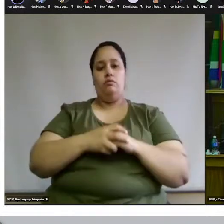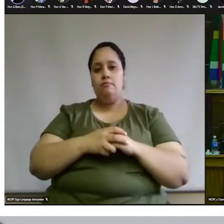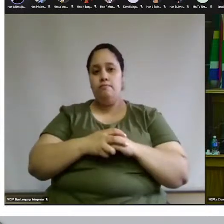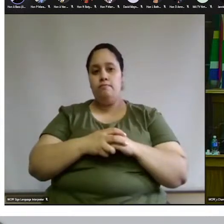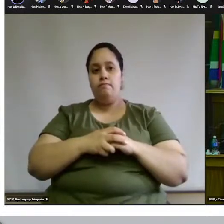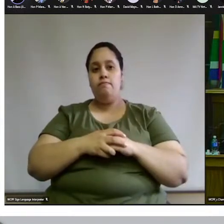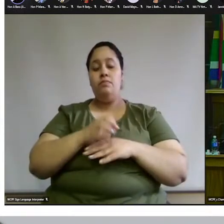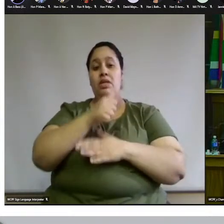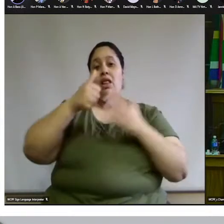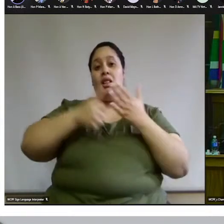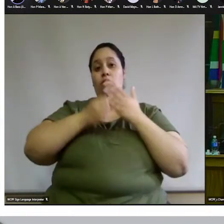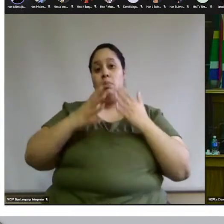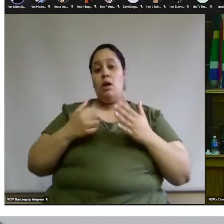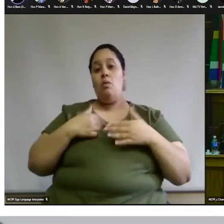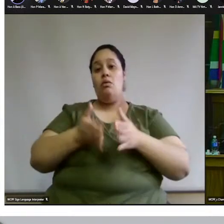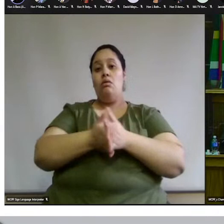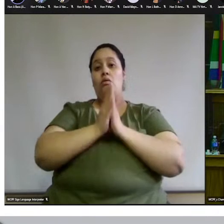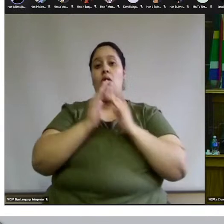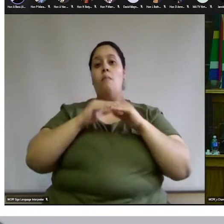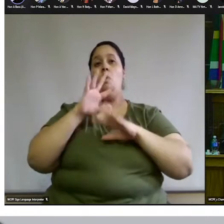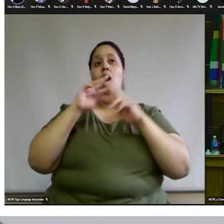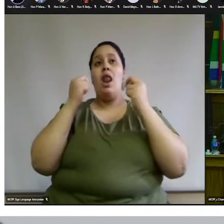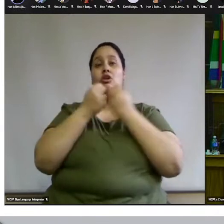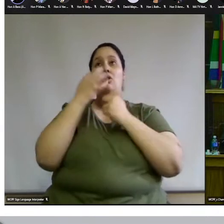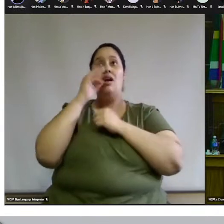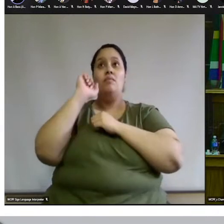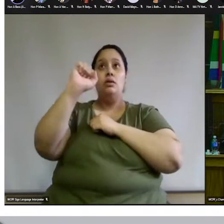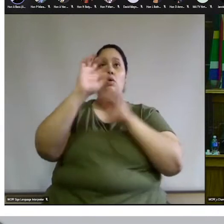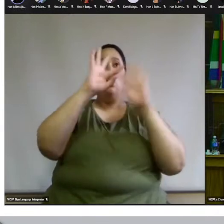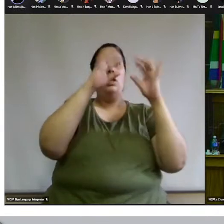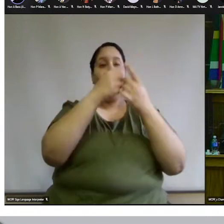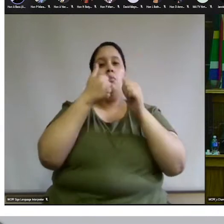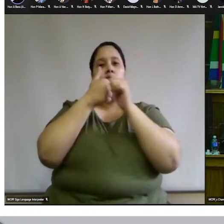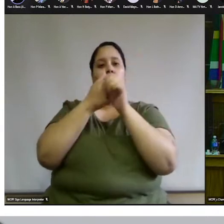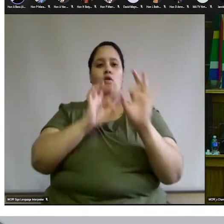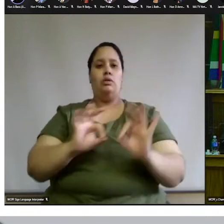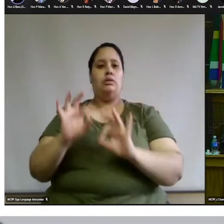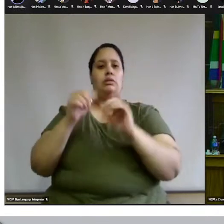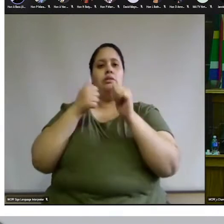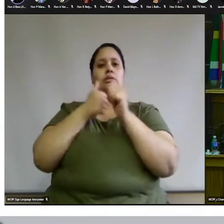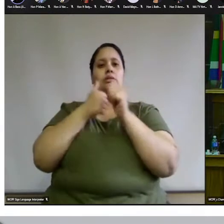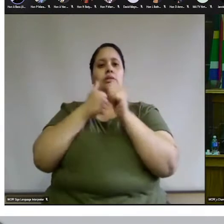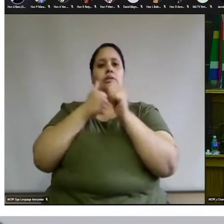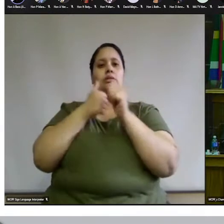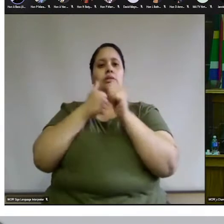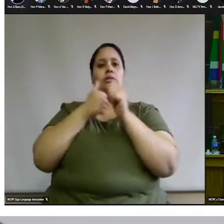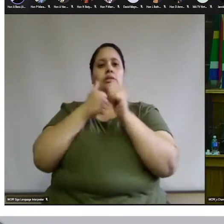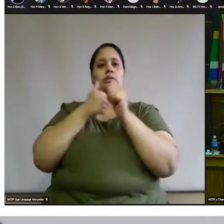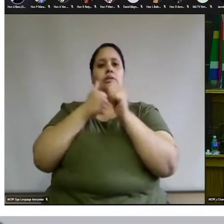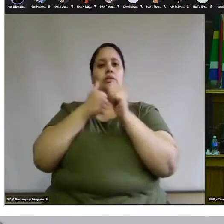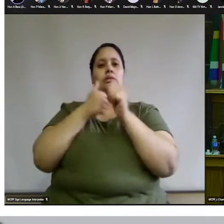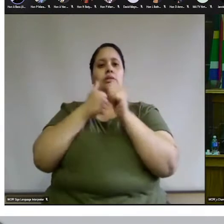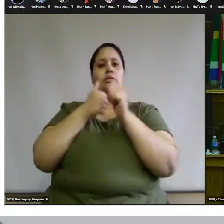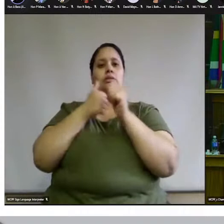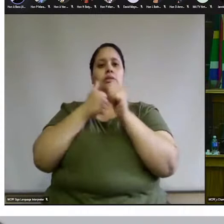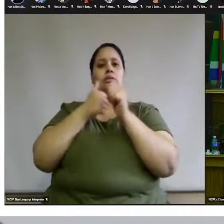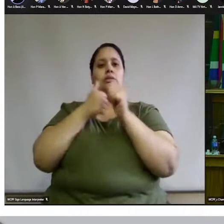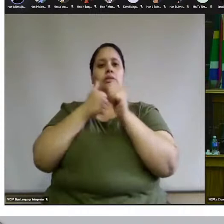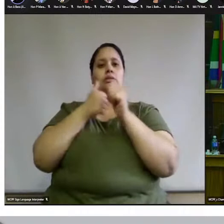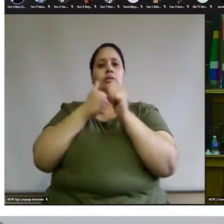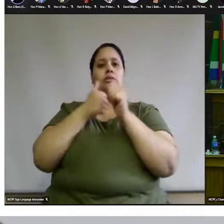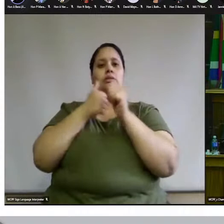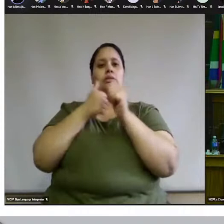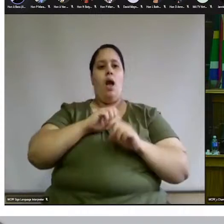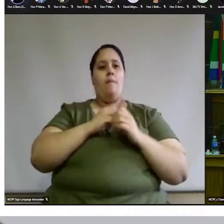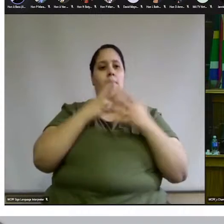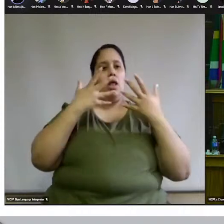Deputy Speaker, we call on more national government departments to follow suit and bring more national investment to this province, where majority